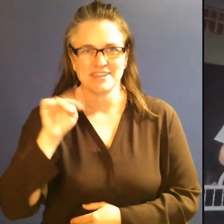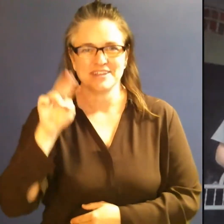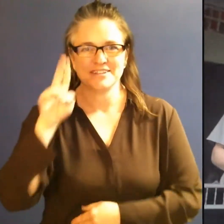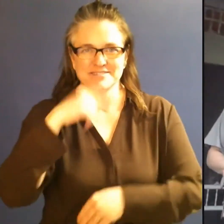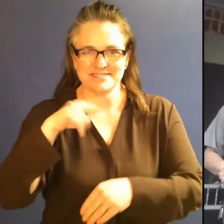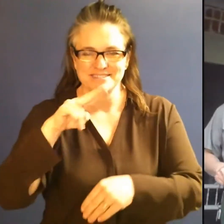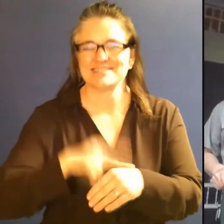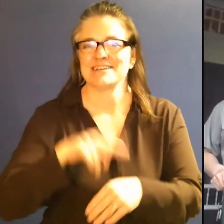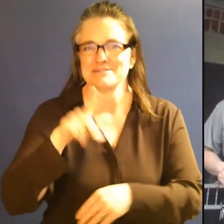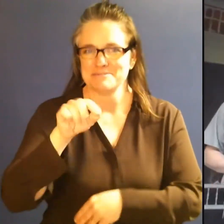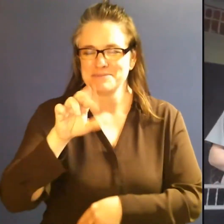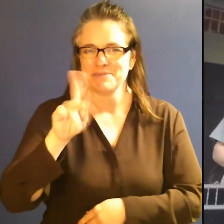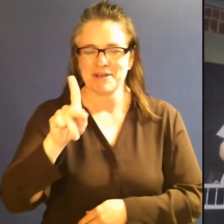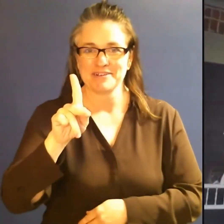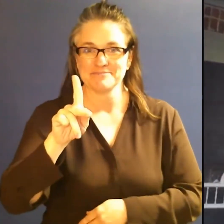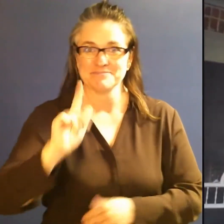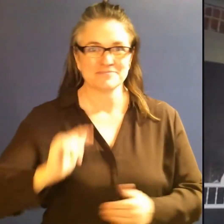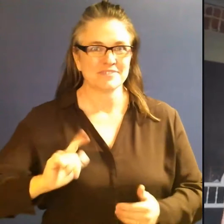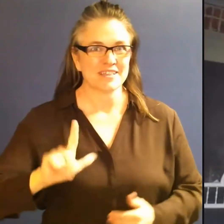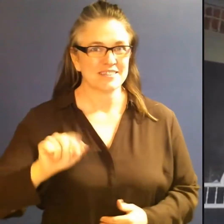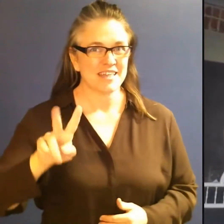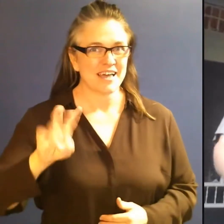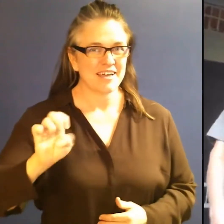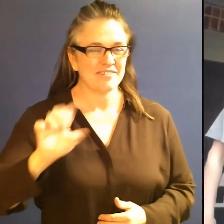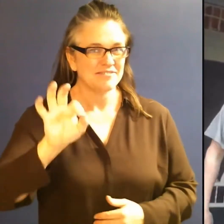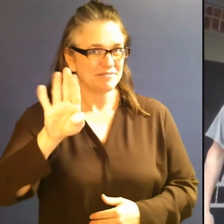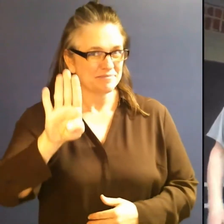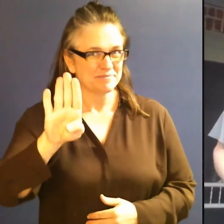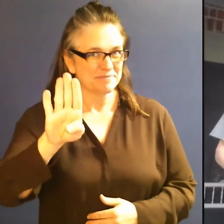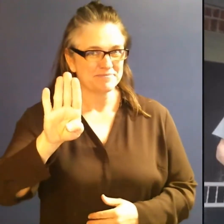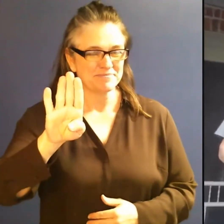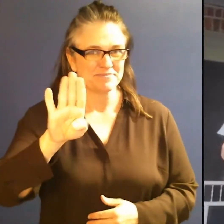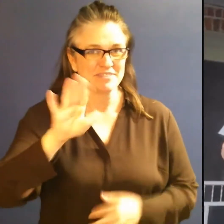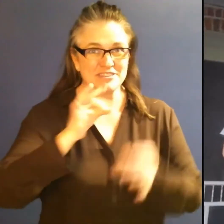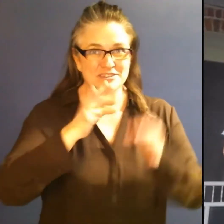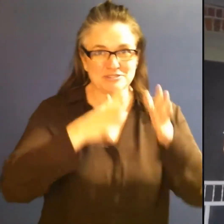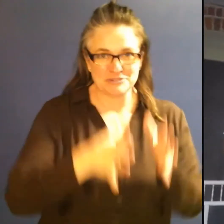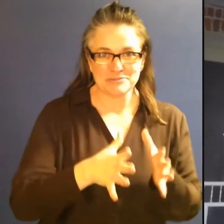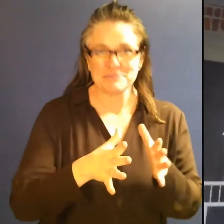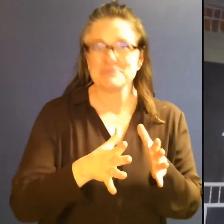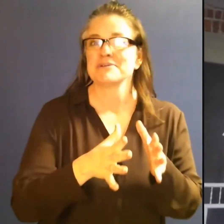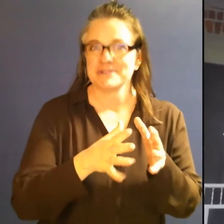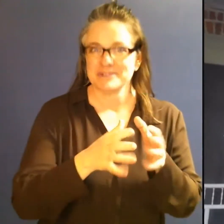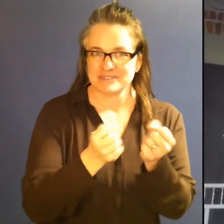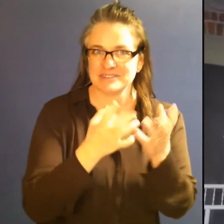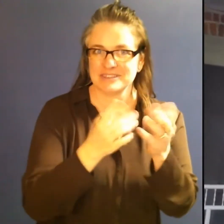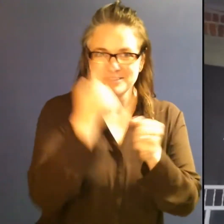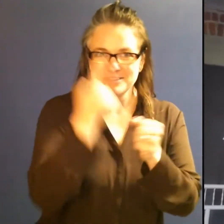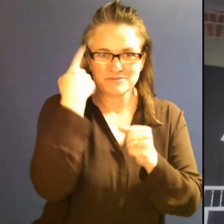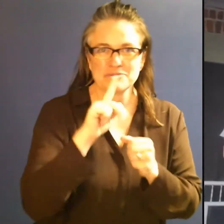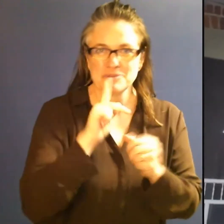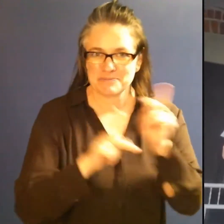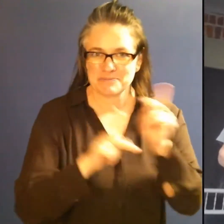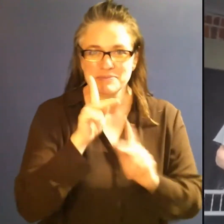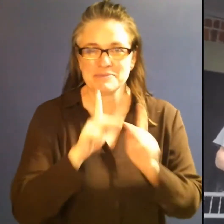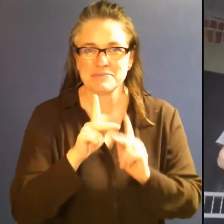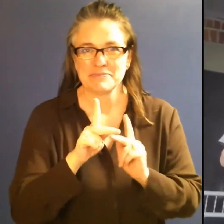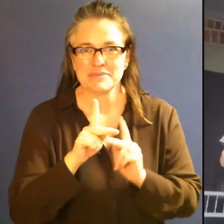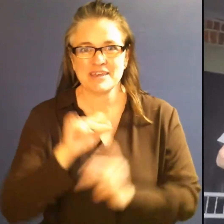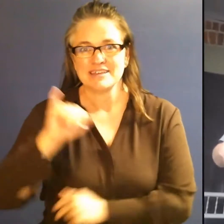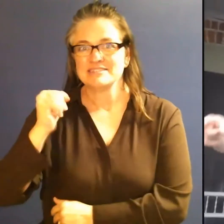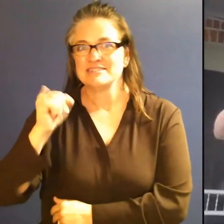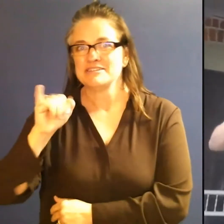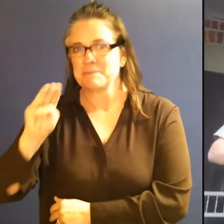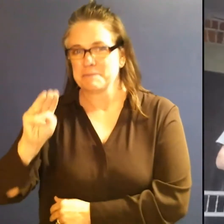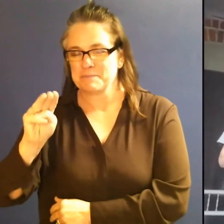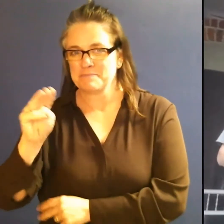Facebook uh, things here. So, and you see Lori here with the American Sign Language, and Jim Whiteneck, another ranger